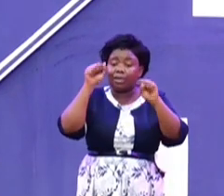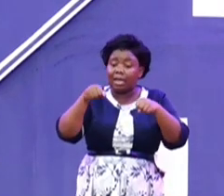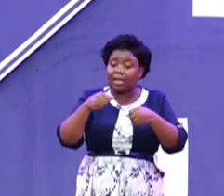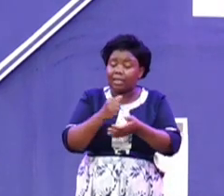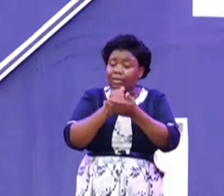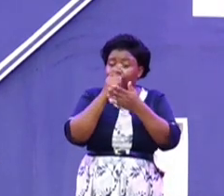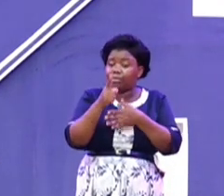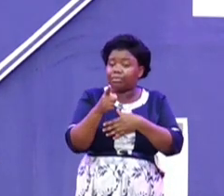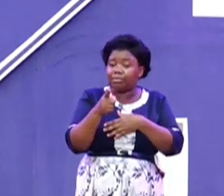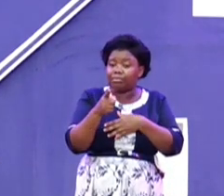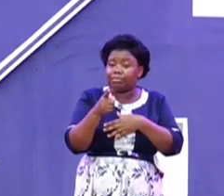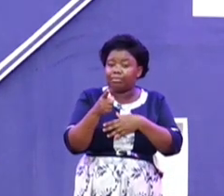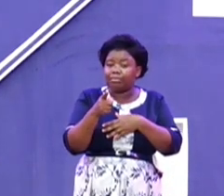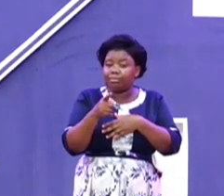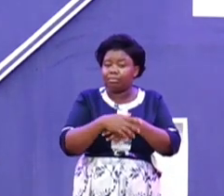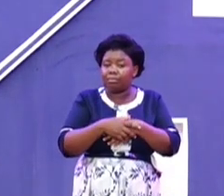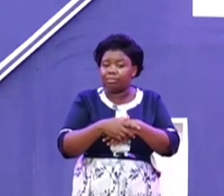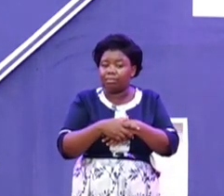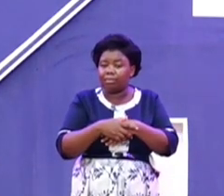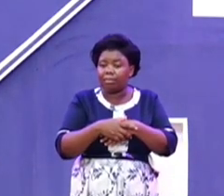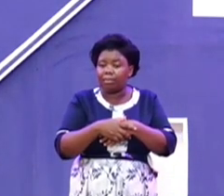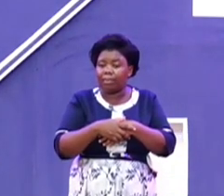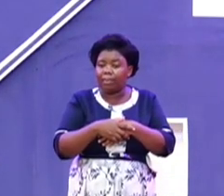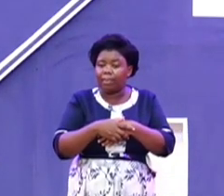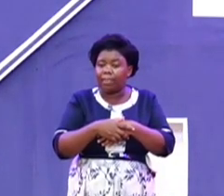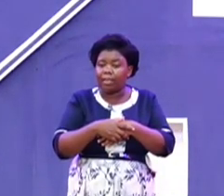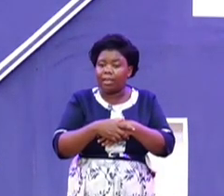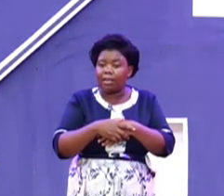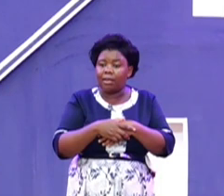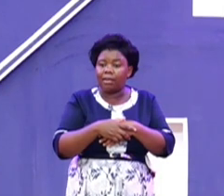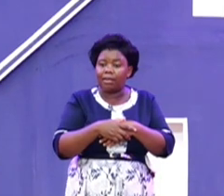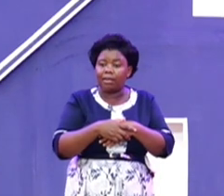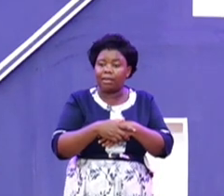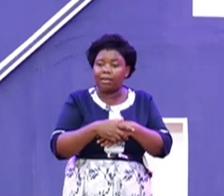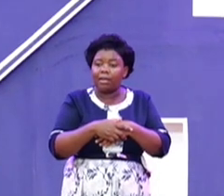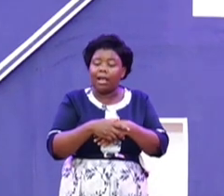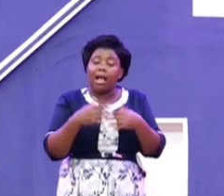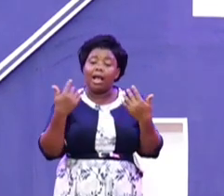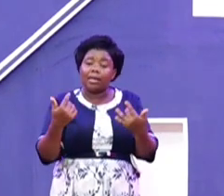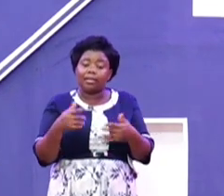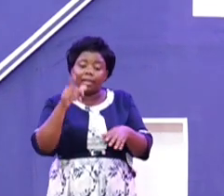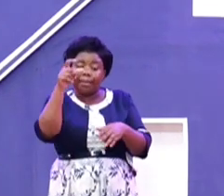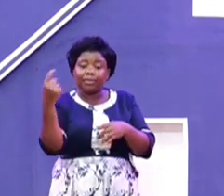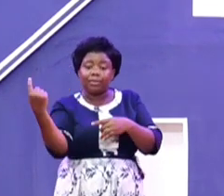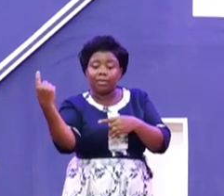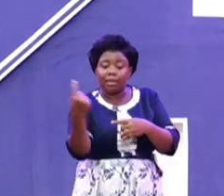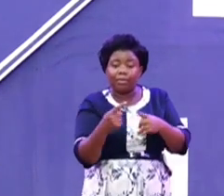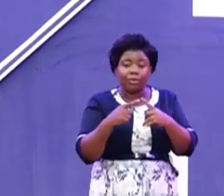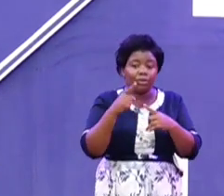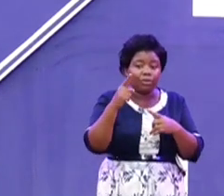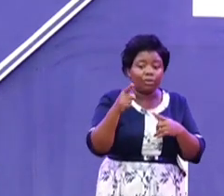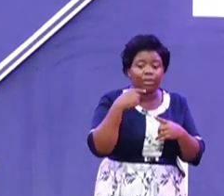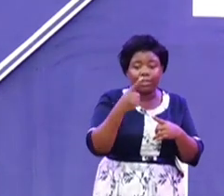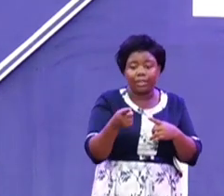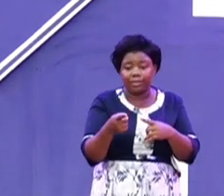you have the ability to help him, And then you come to him.